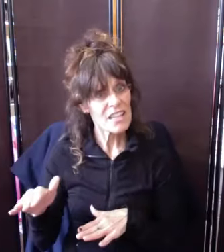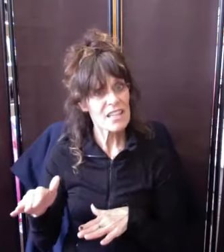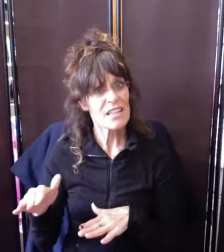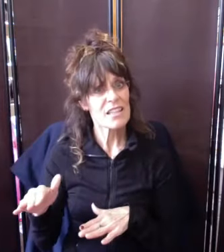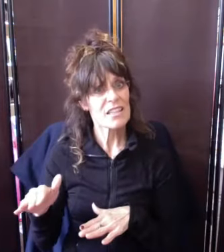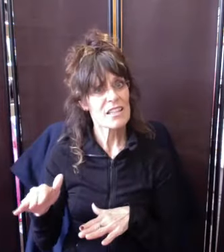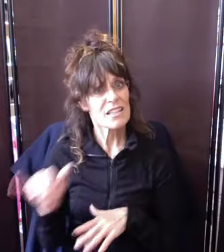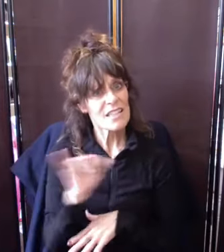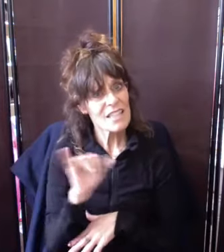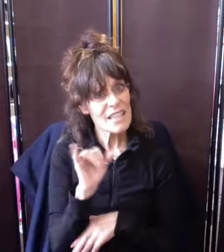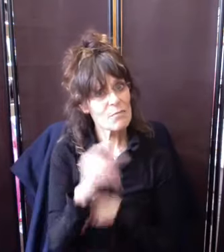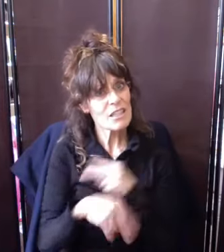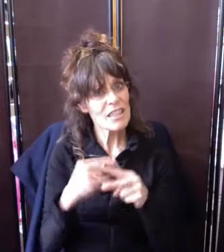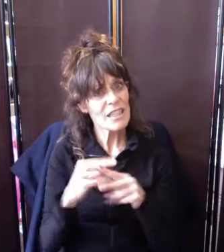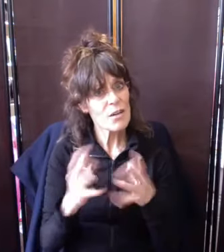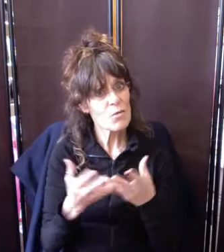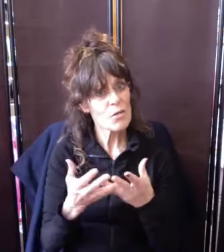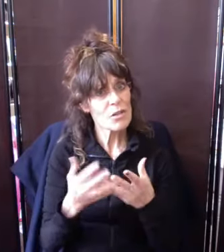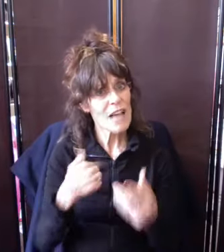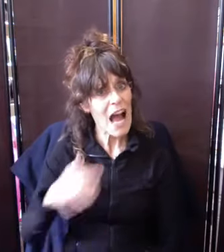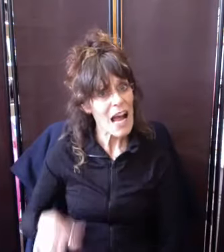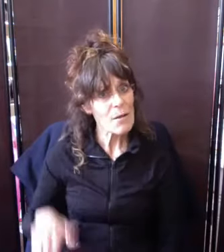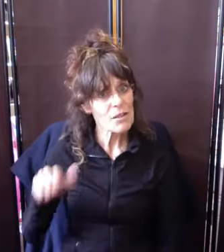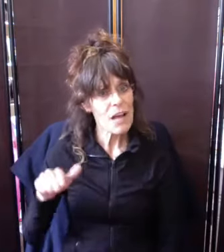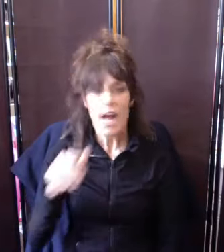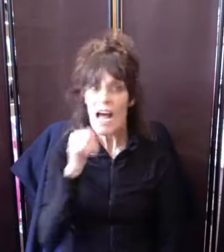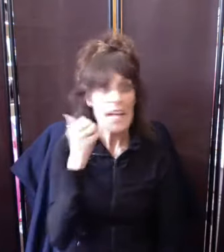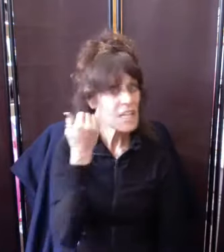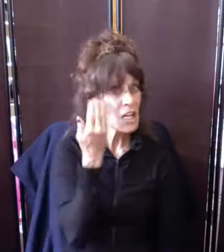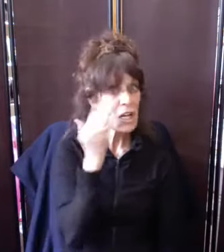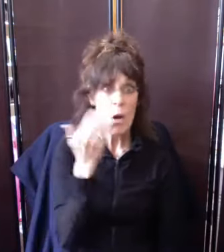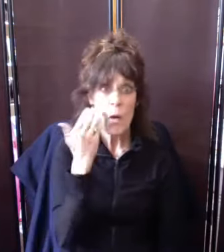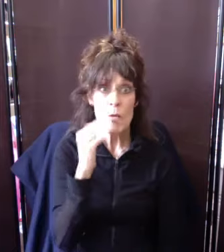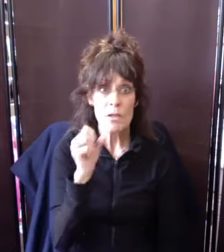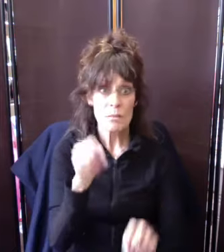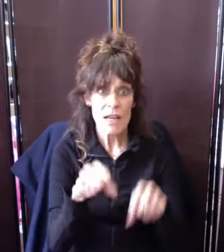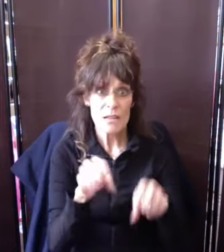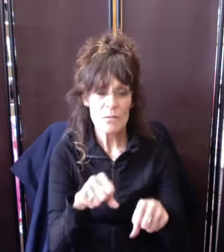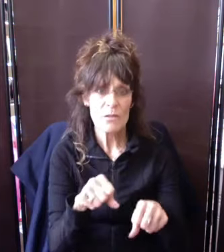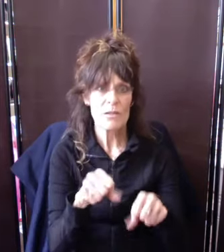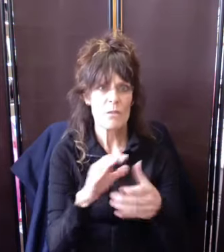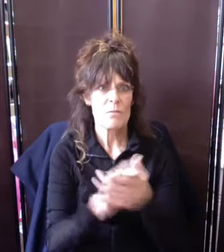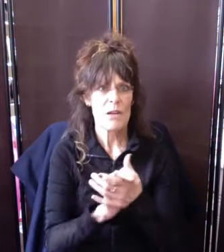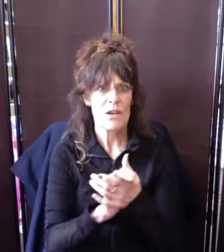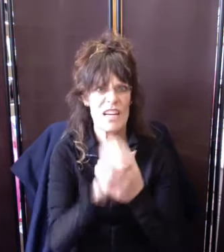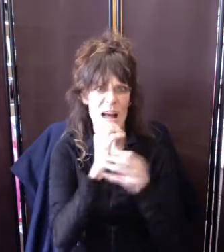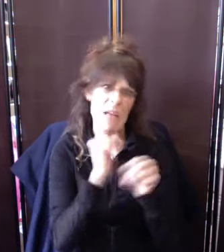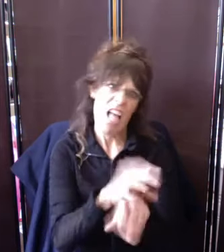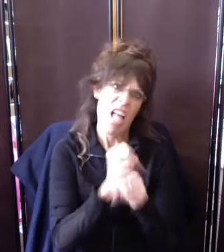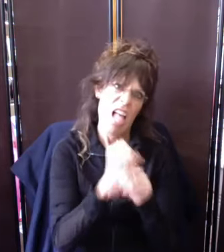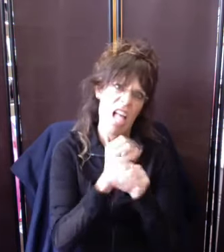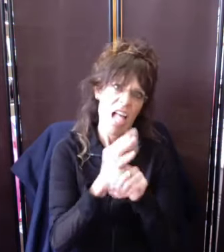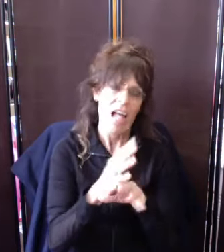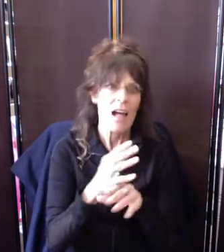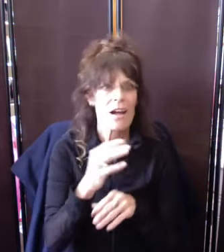into. I didn't know it was possible to be married to somebody and not be screaming all the time. I didn't believe that anybody was ever going to love me. That's